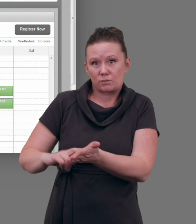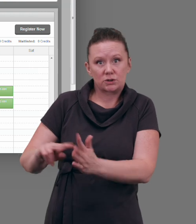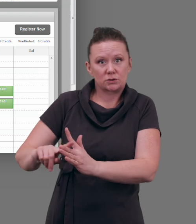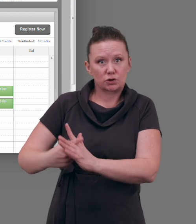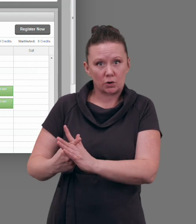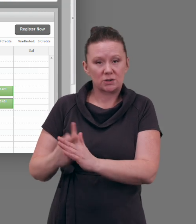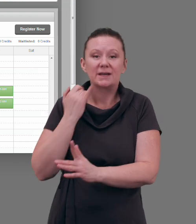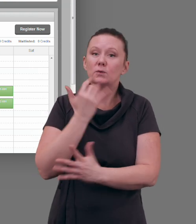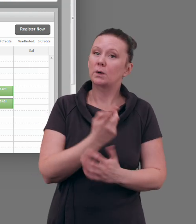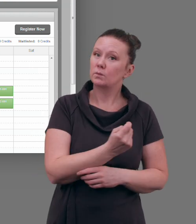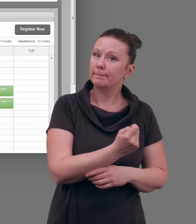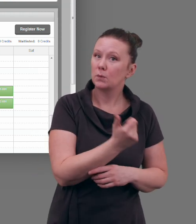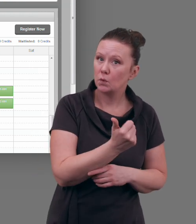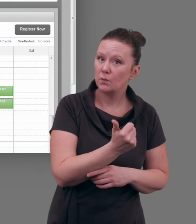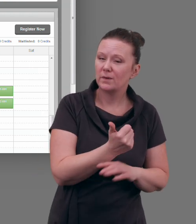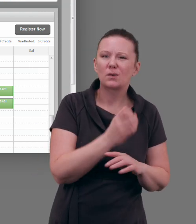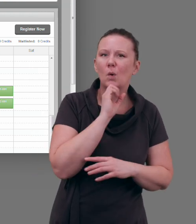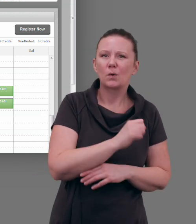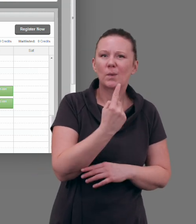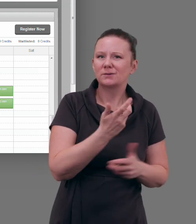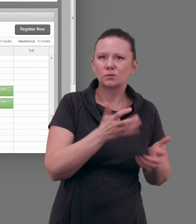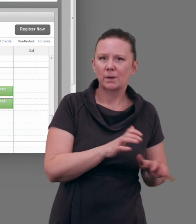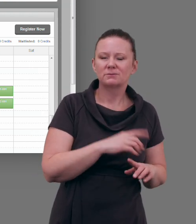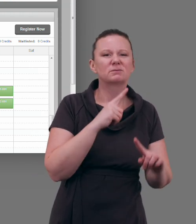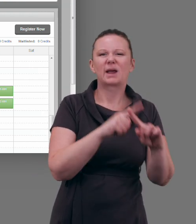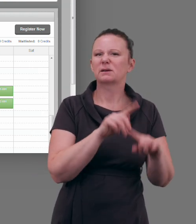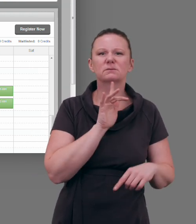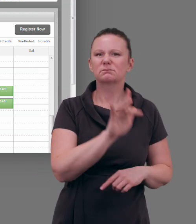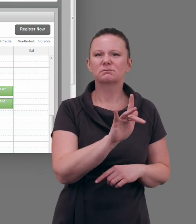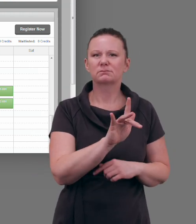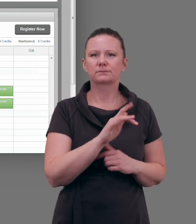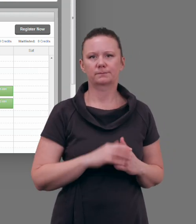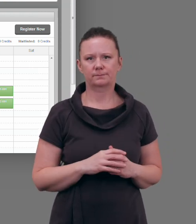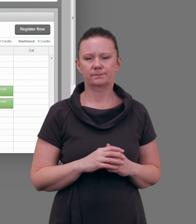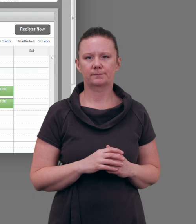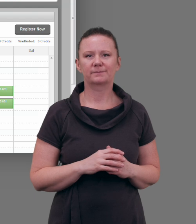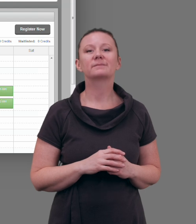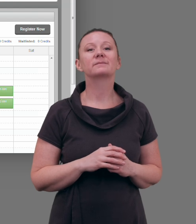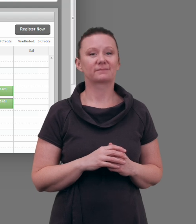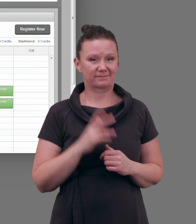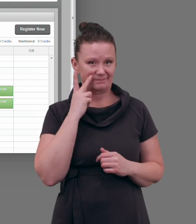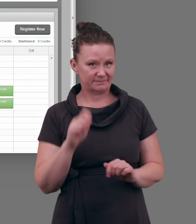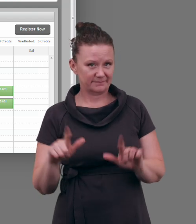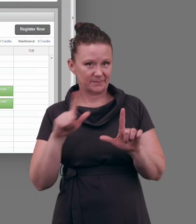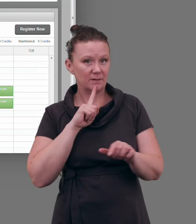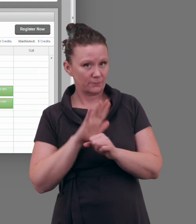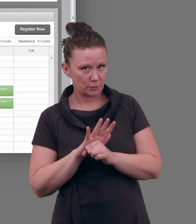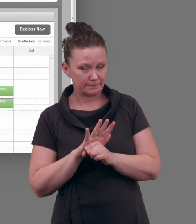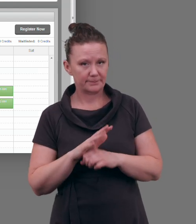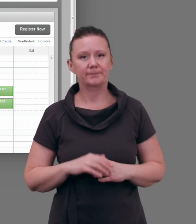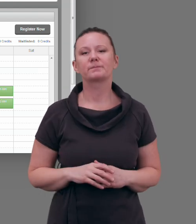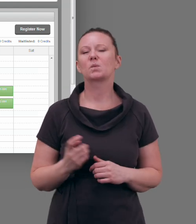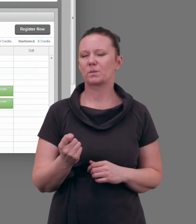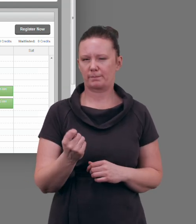planned section, click the X beside the section name. A confirmation window will appear. Click the Remove button